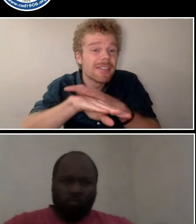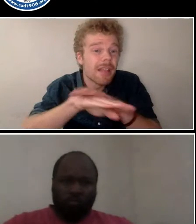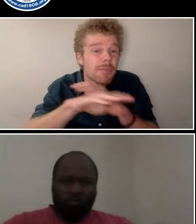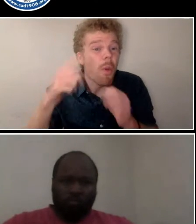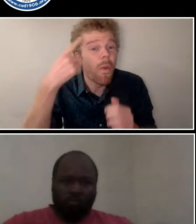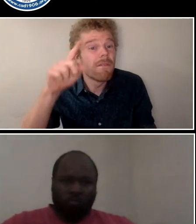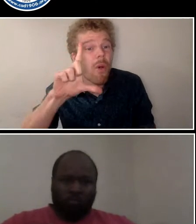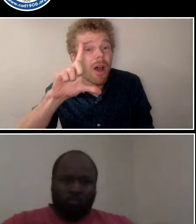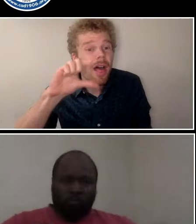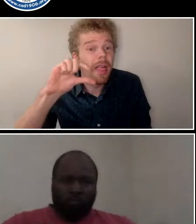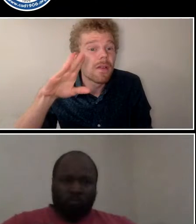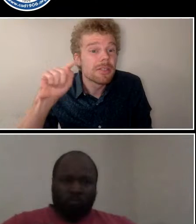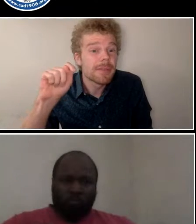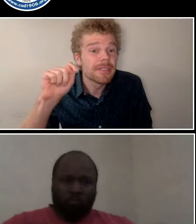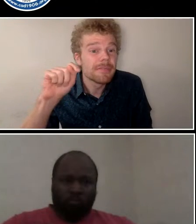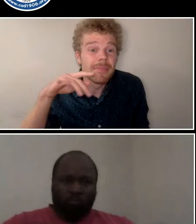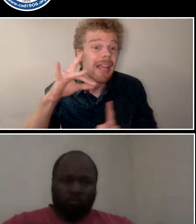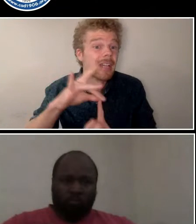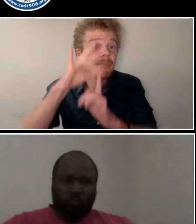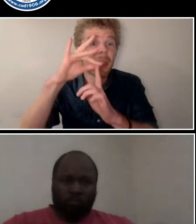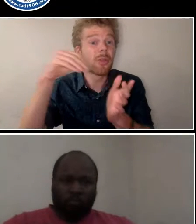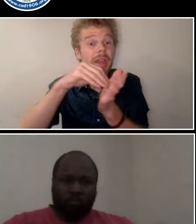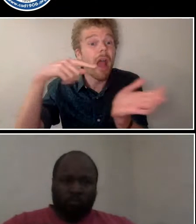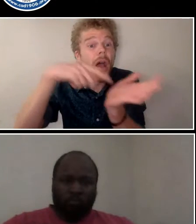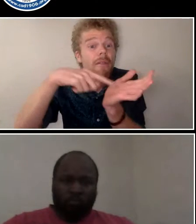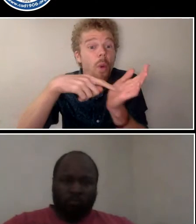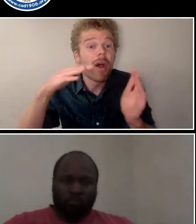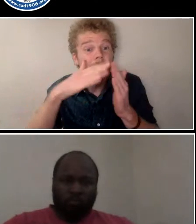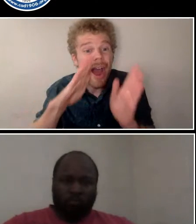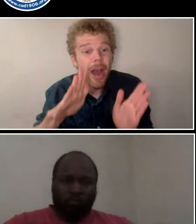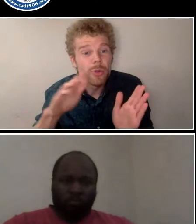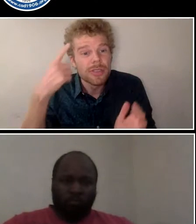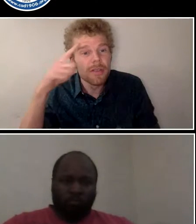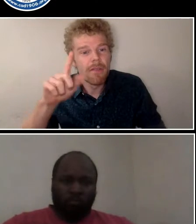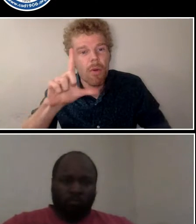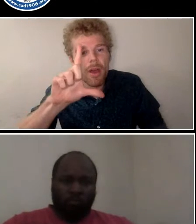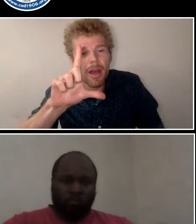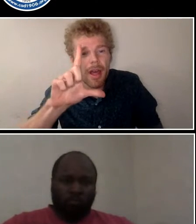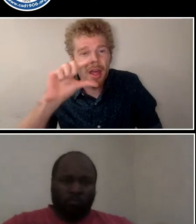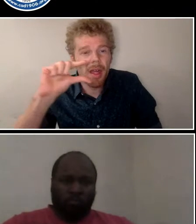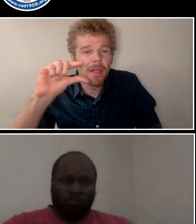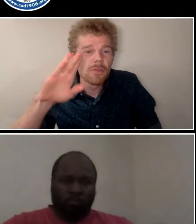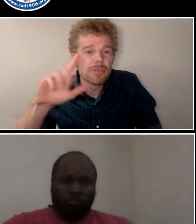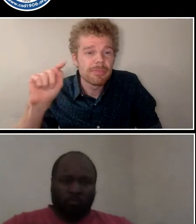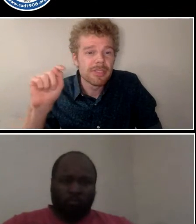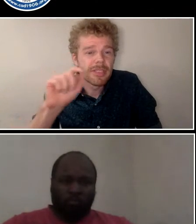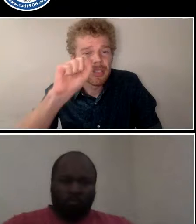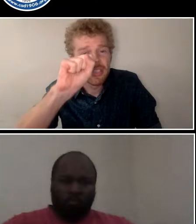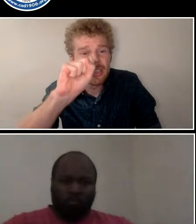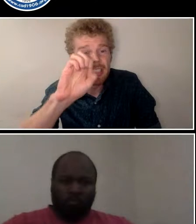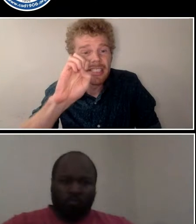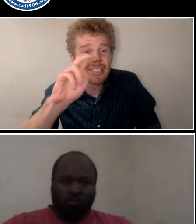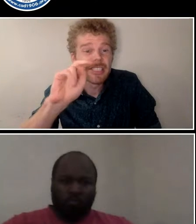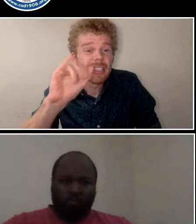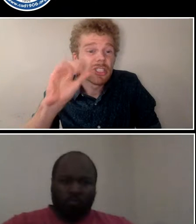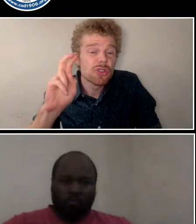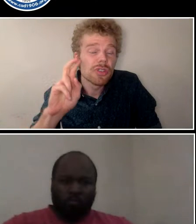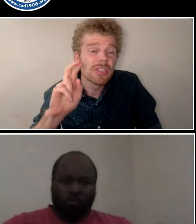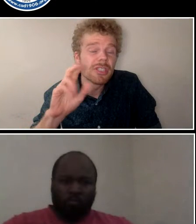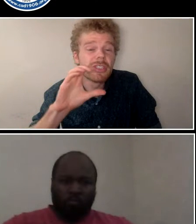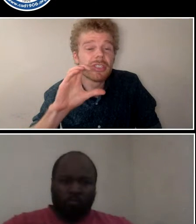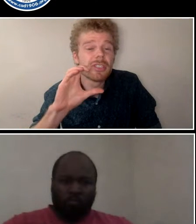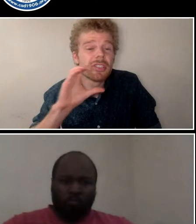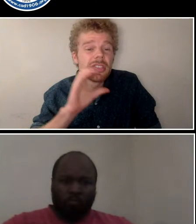that, that's an opportunity. You have opportunities as well to make interpreters